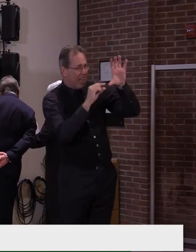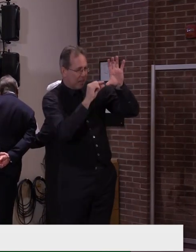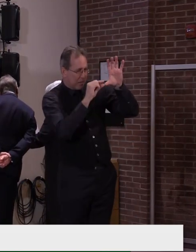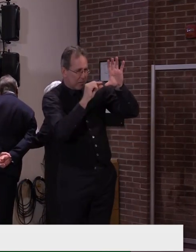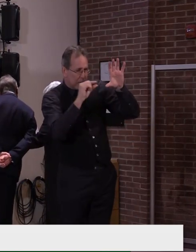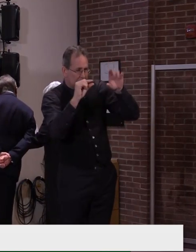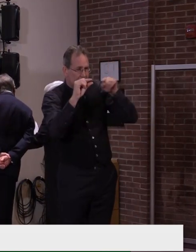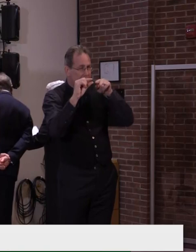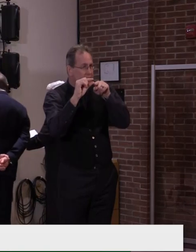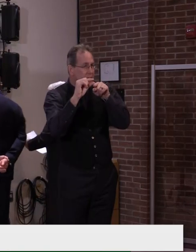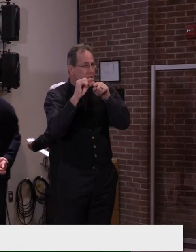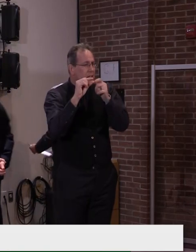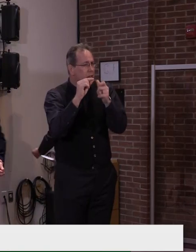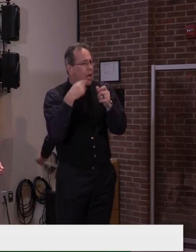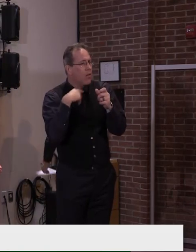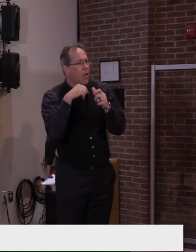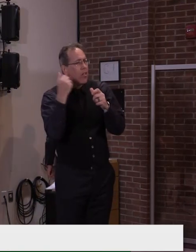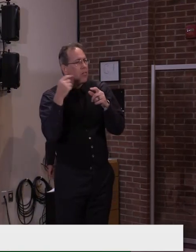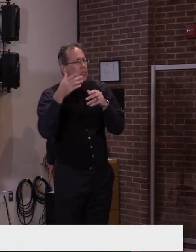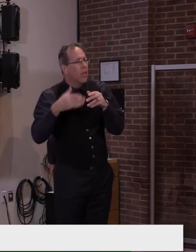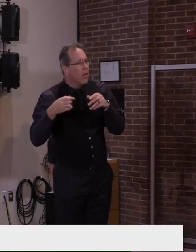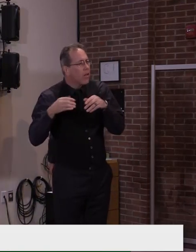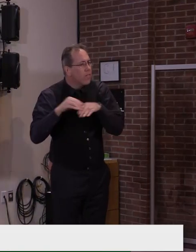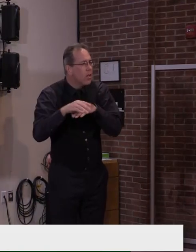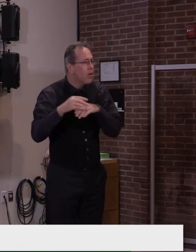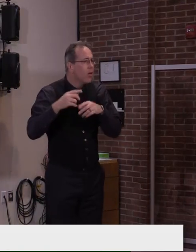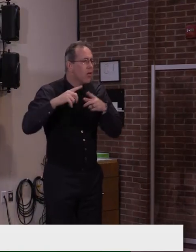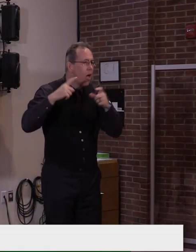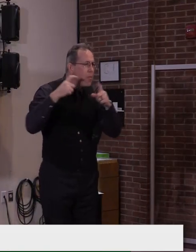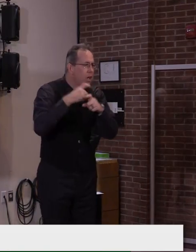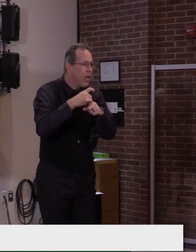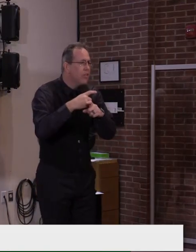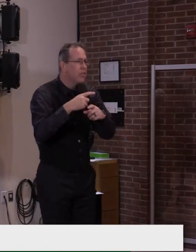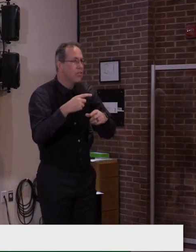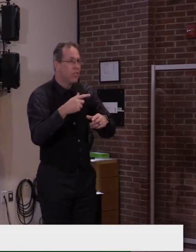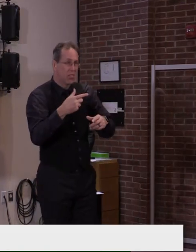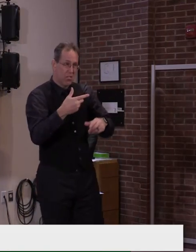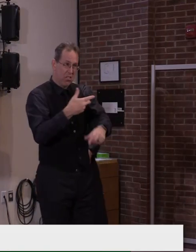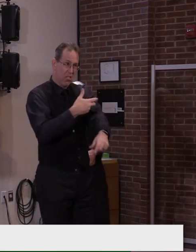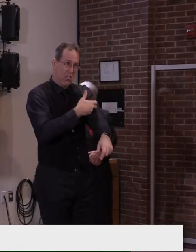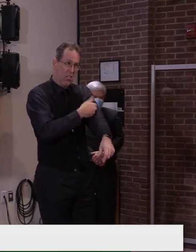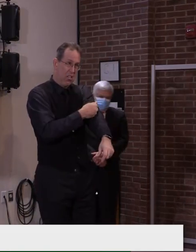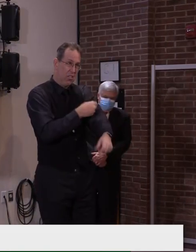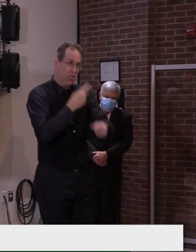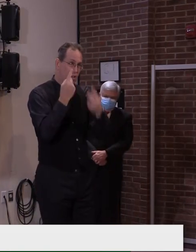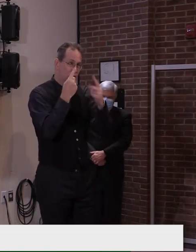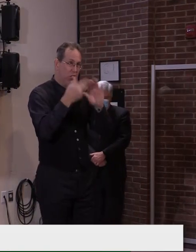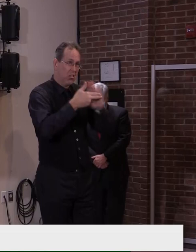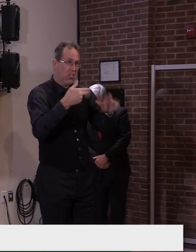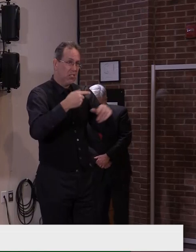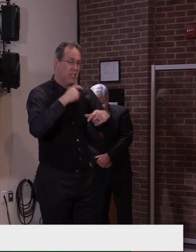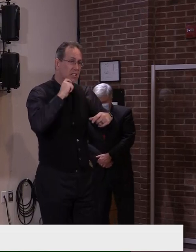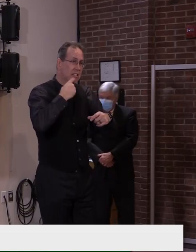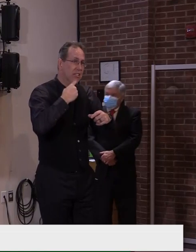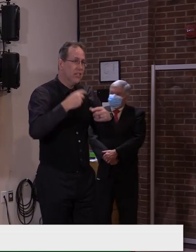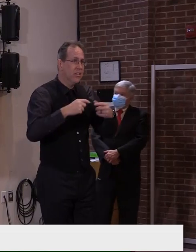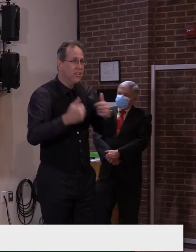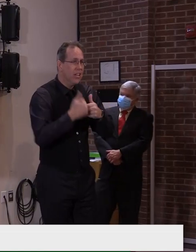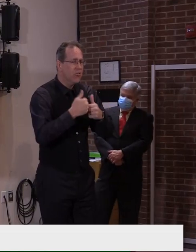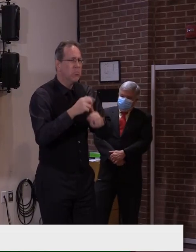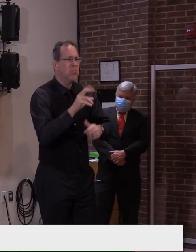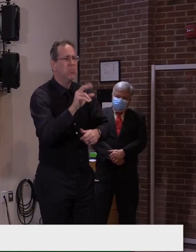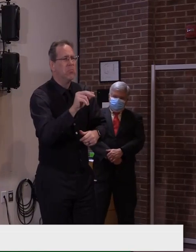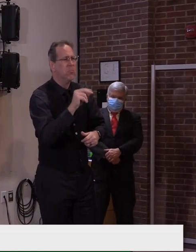be used. If anything, it's the complete opposite, that they've been extraordinarily safe